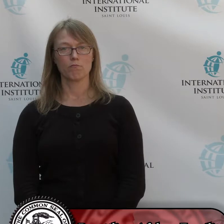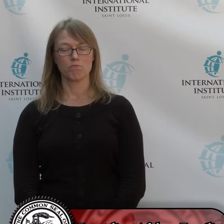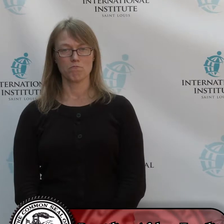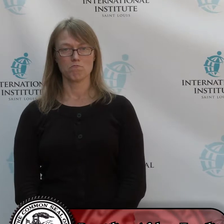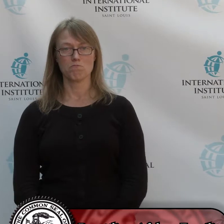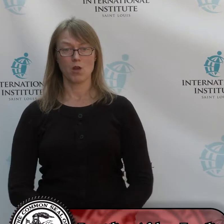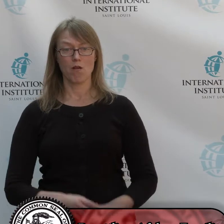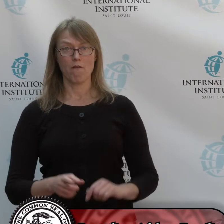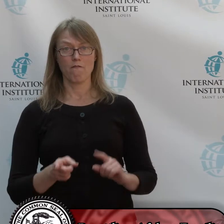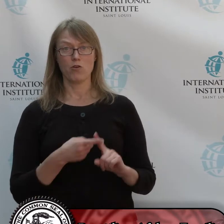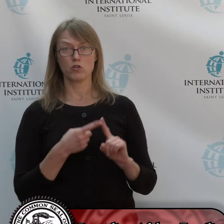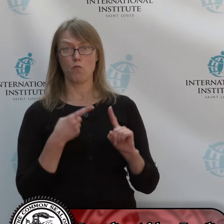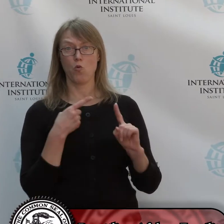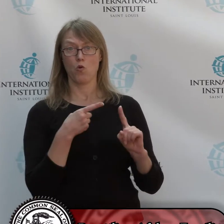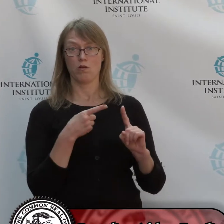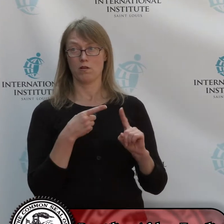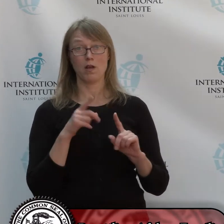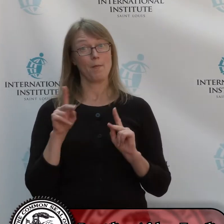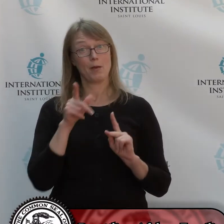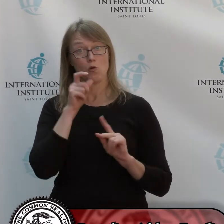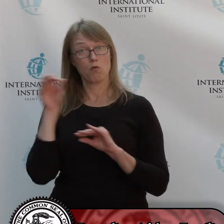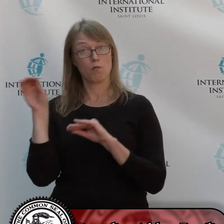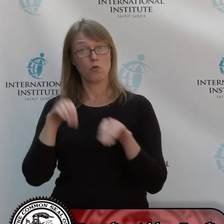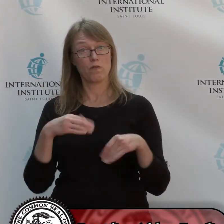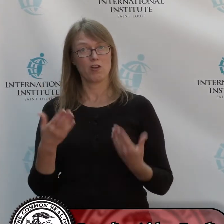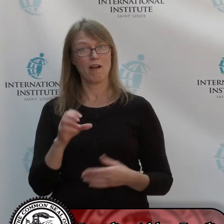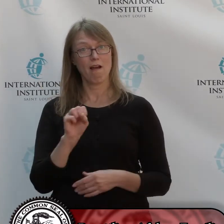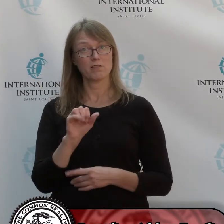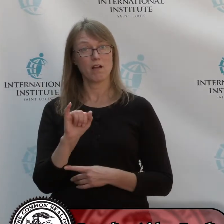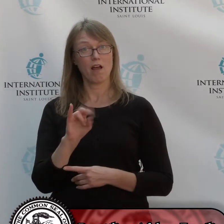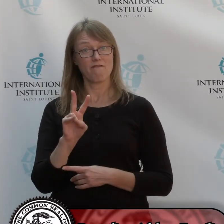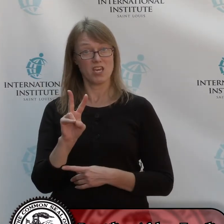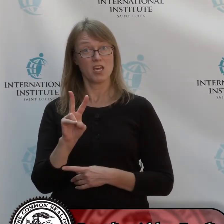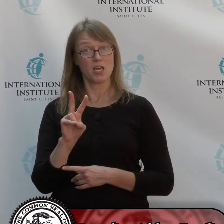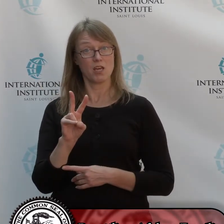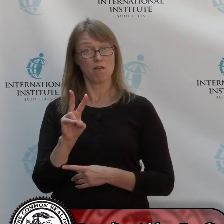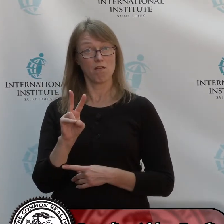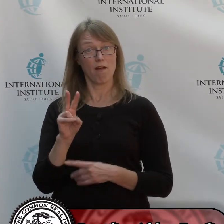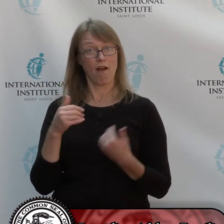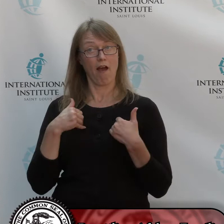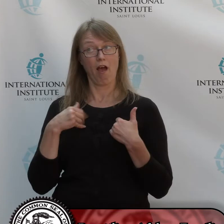the SIVs, those coming here, those who are going to be coming to St. Louis shortly,